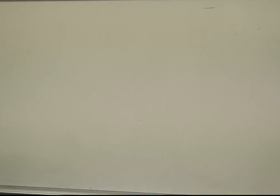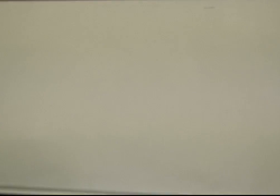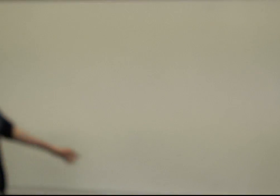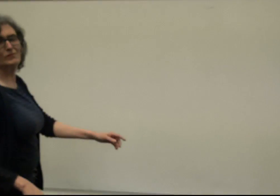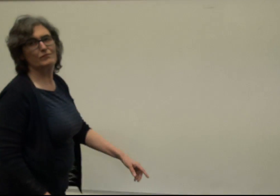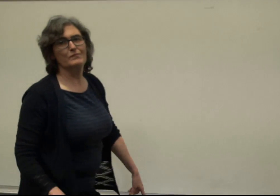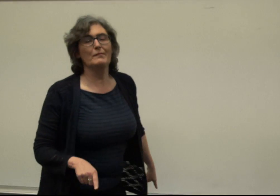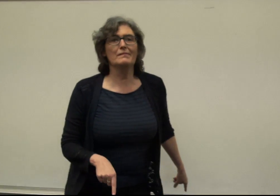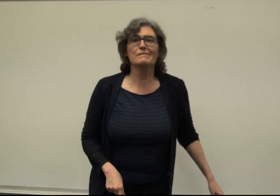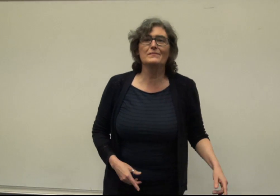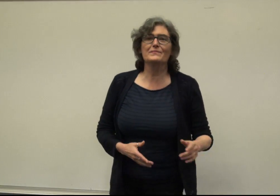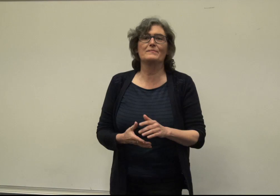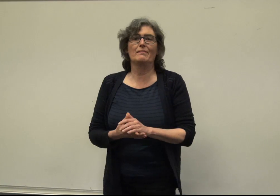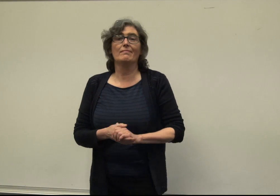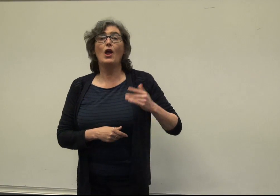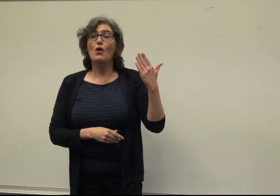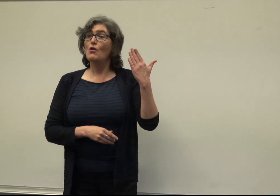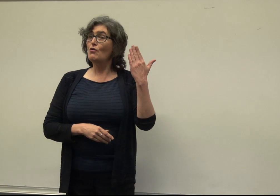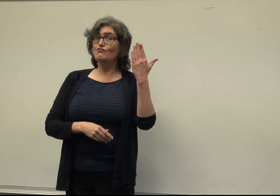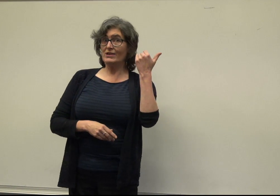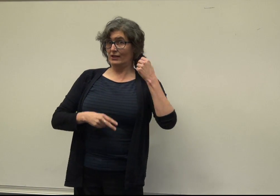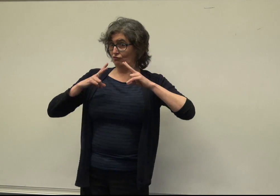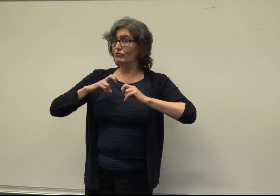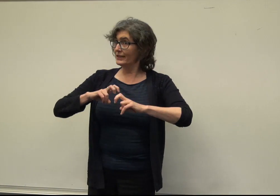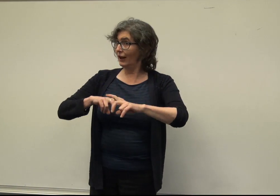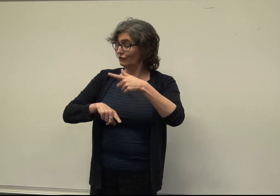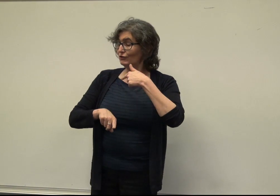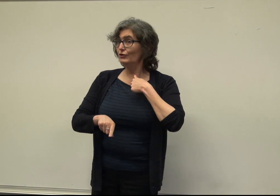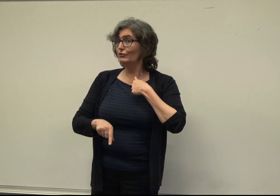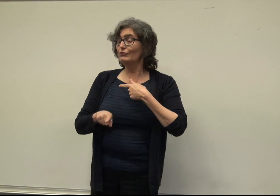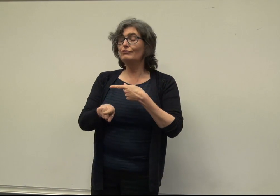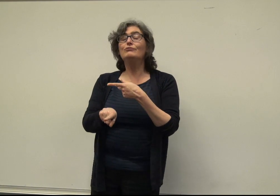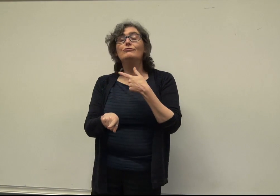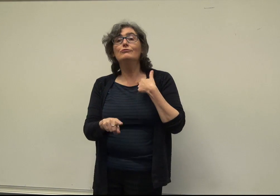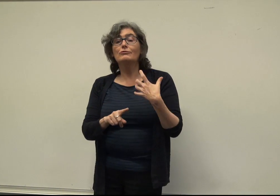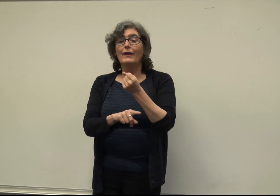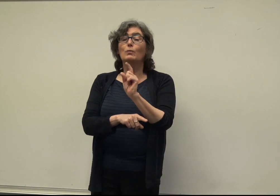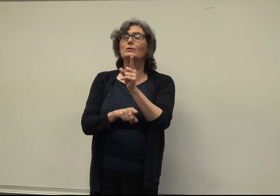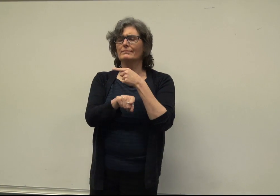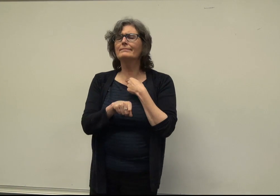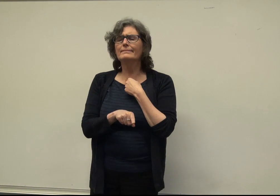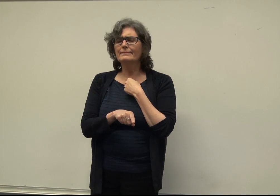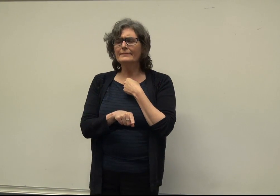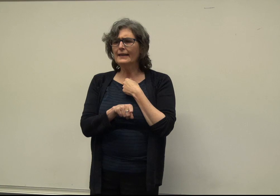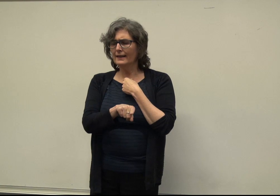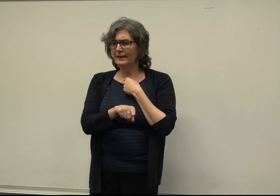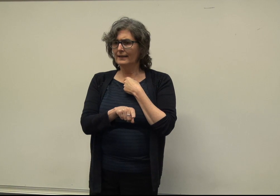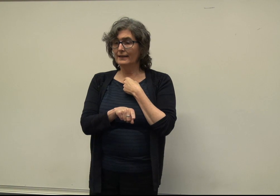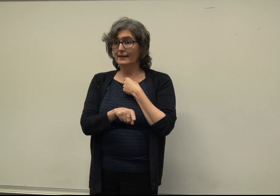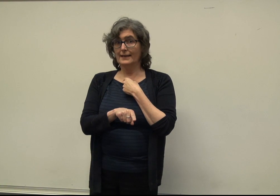For example, researchers are asking, well, is it really true that bimodal bilinguals don't